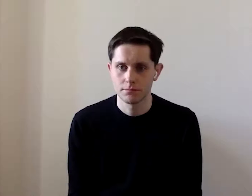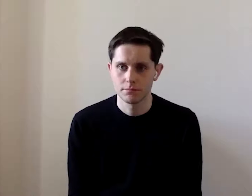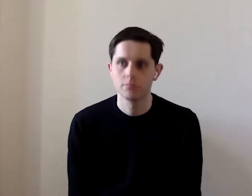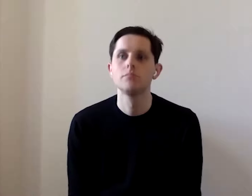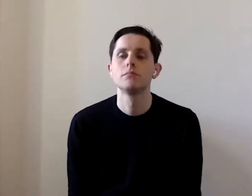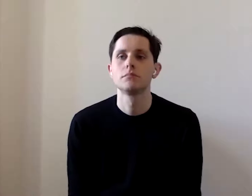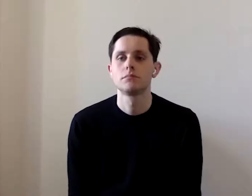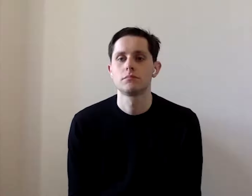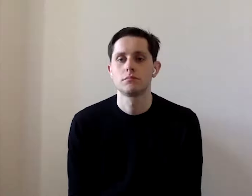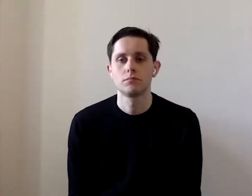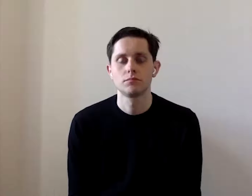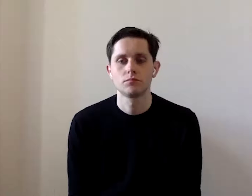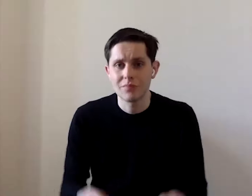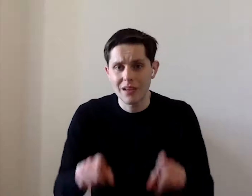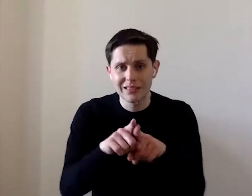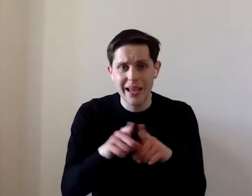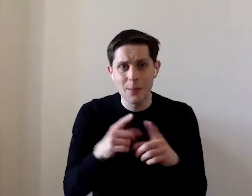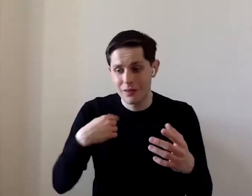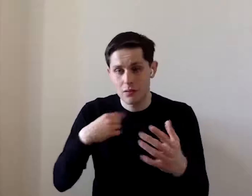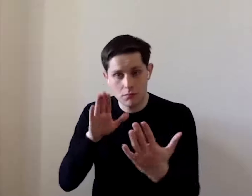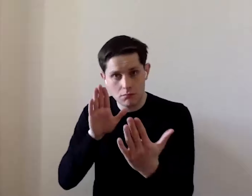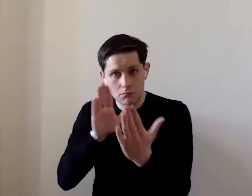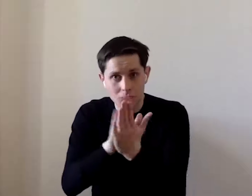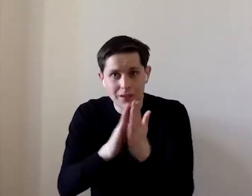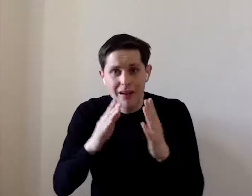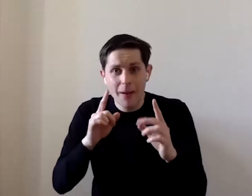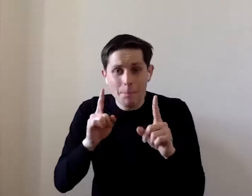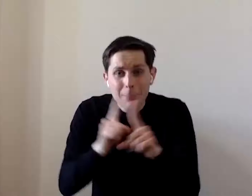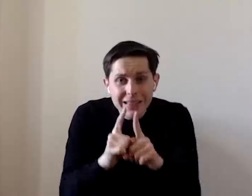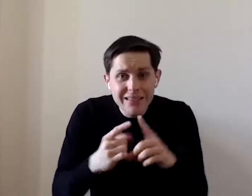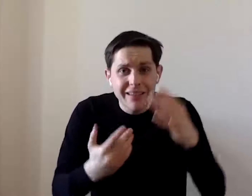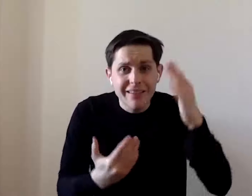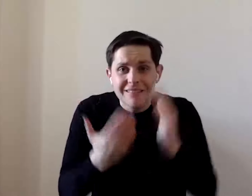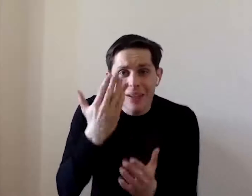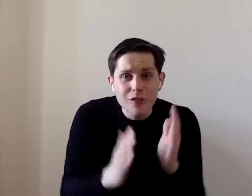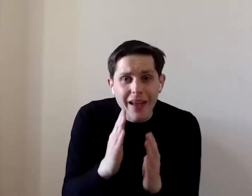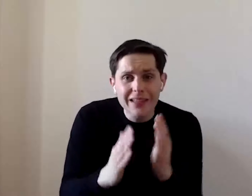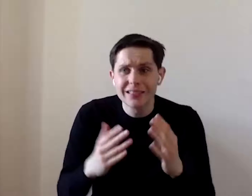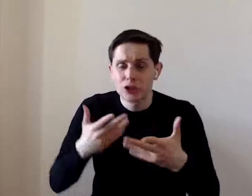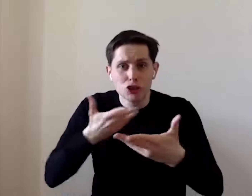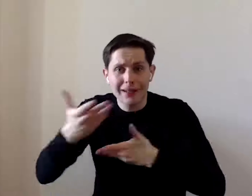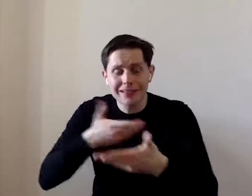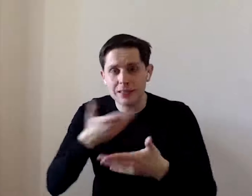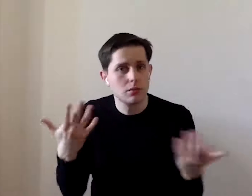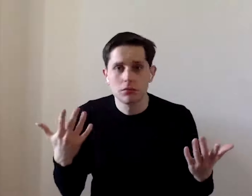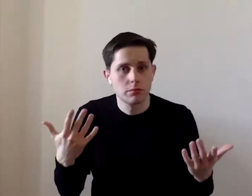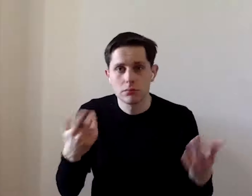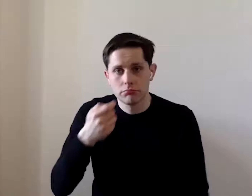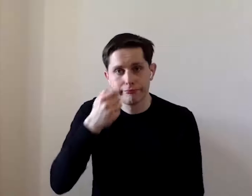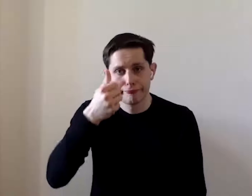even the reduction in contact time and things like that made a huge difference because often the things that I needed to discuss with